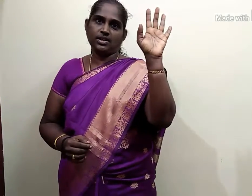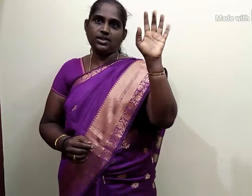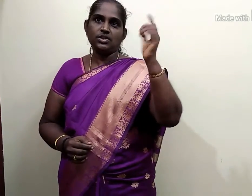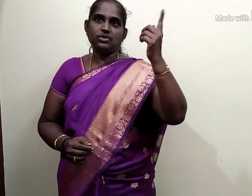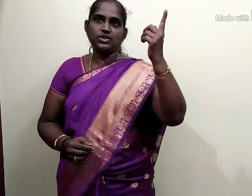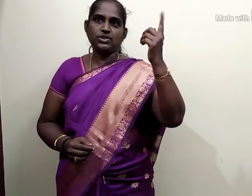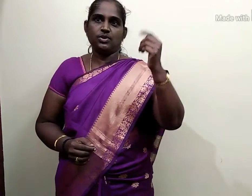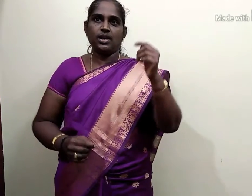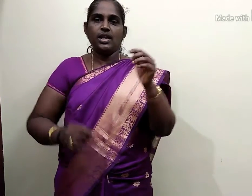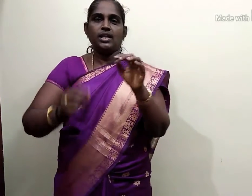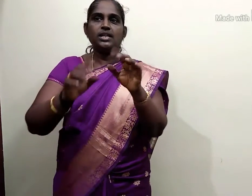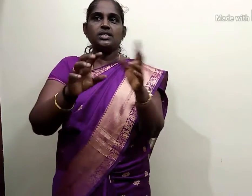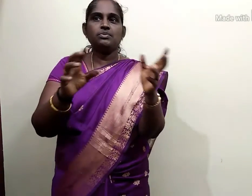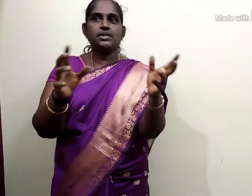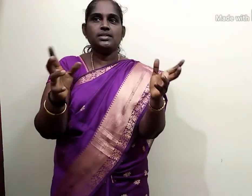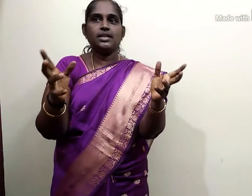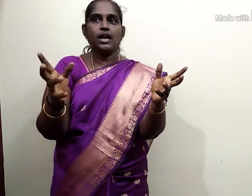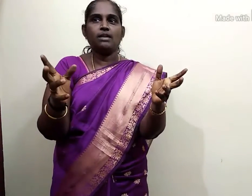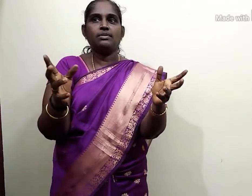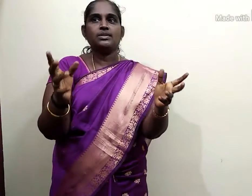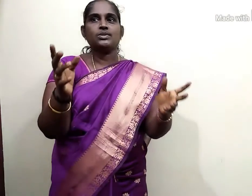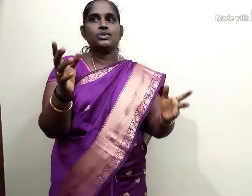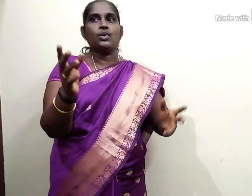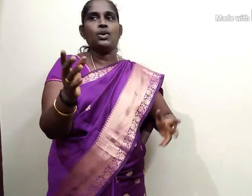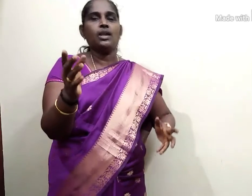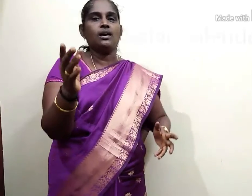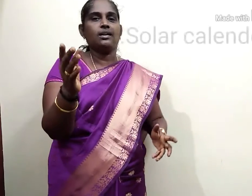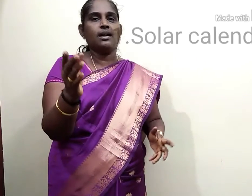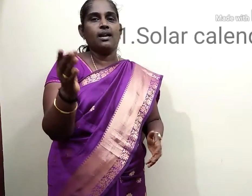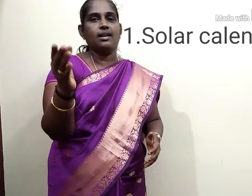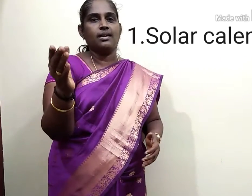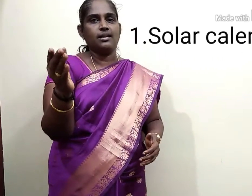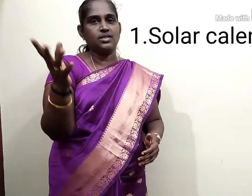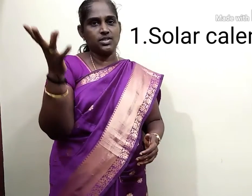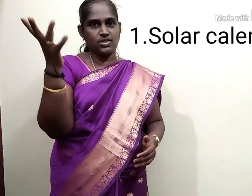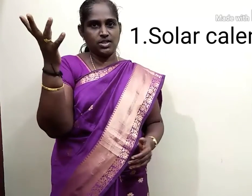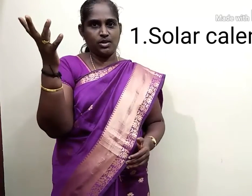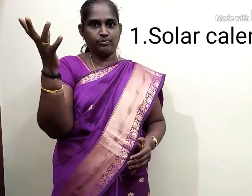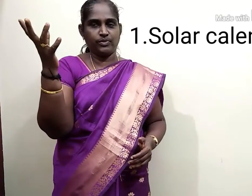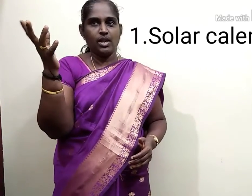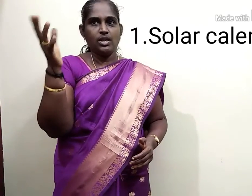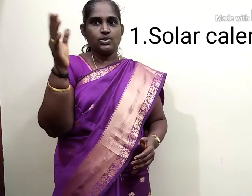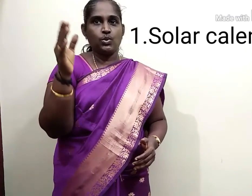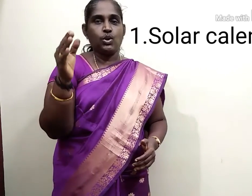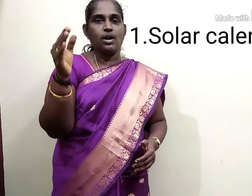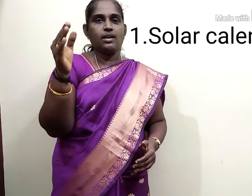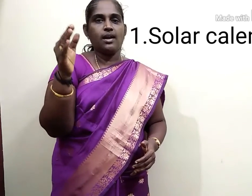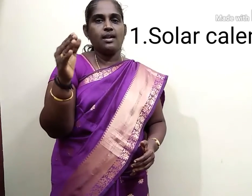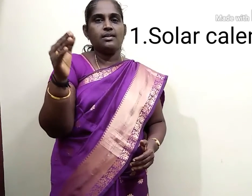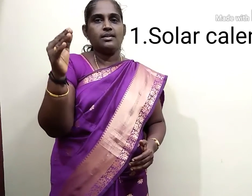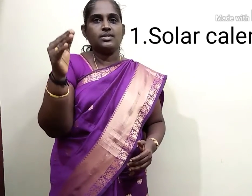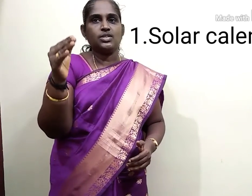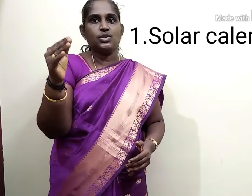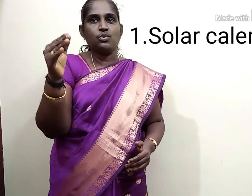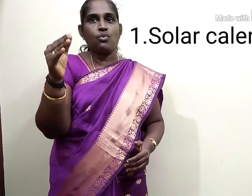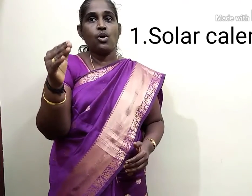there. First one, Egyptians developed the solar calendar system. Solar calendar system